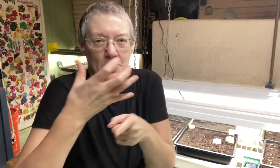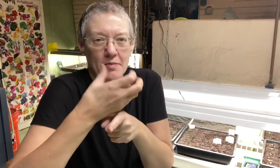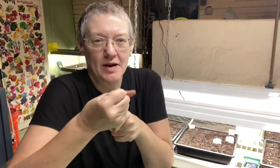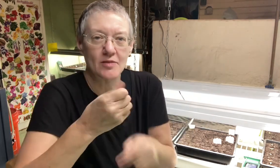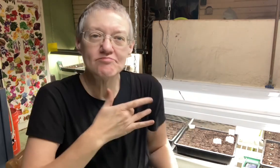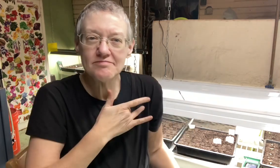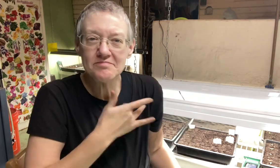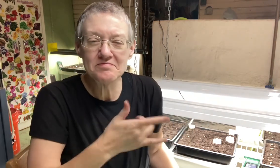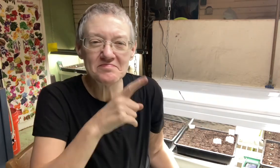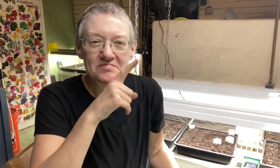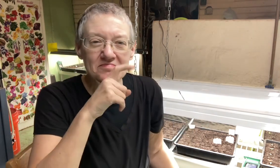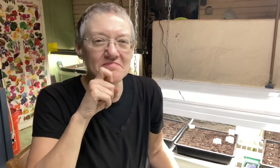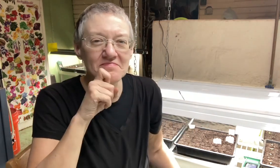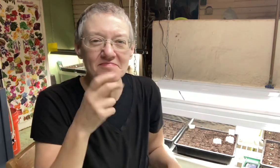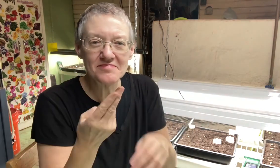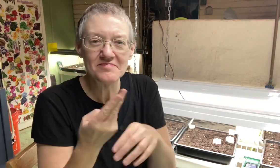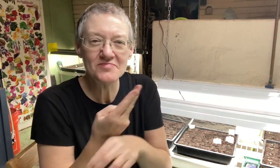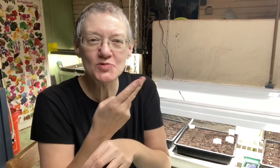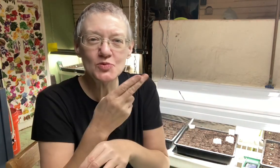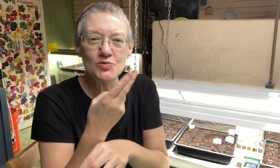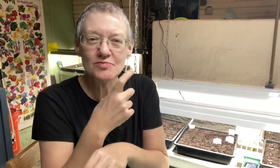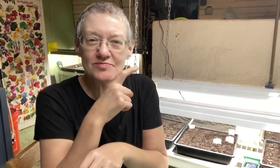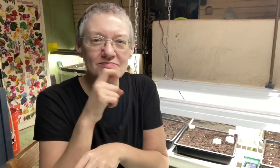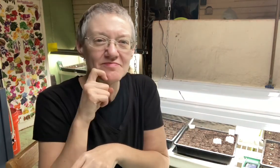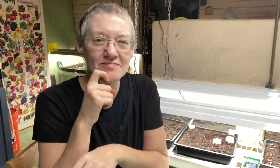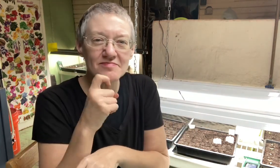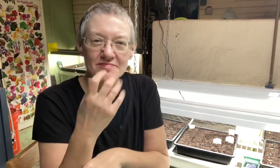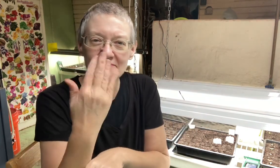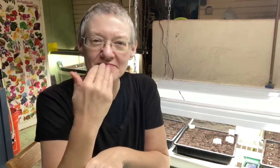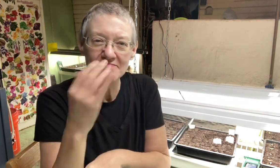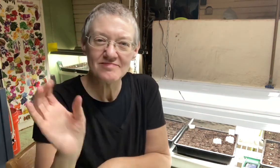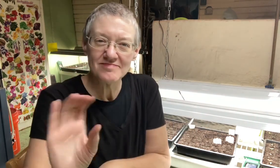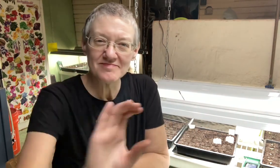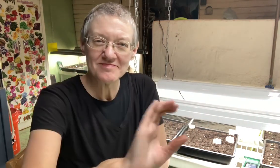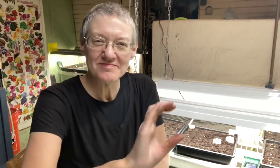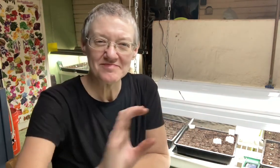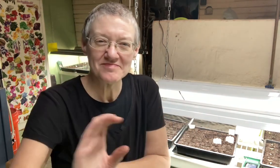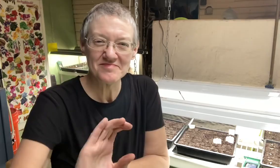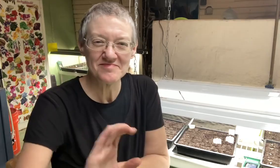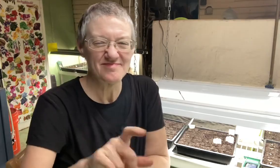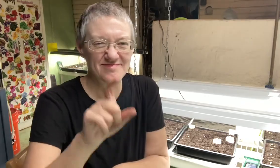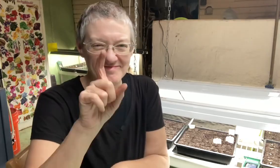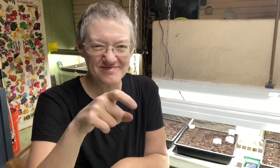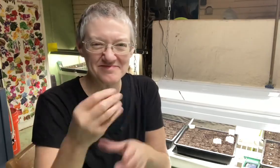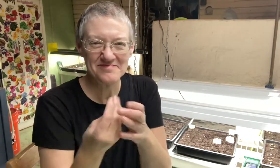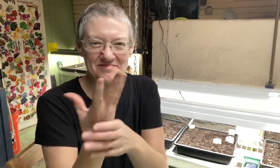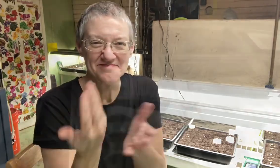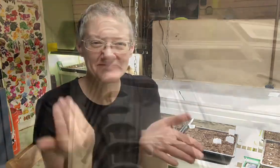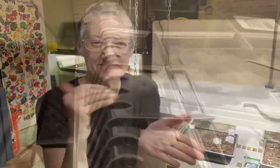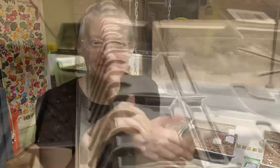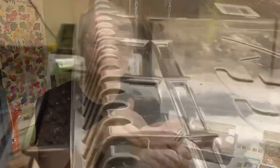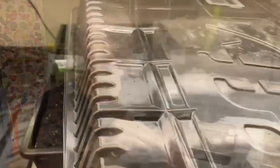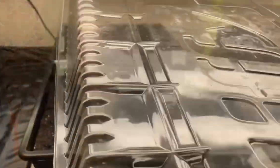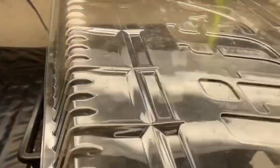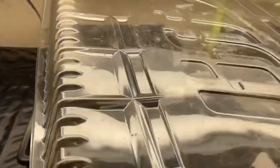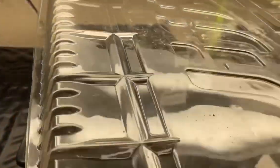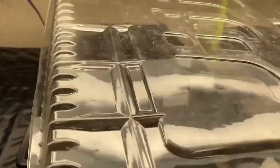peppers. But I'm out. I tend to dehydrate them and use them as pepper flakes. So we gotta grow some